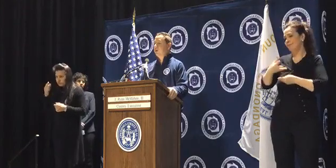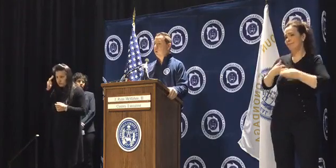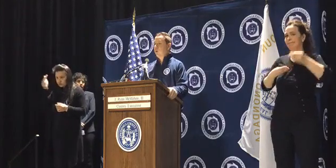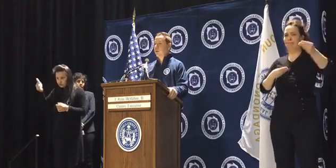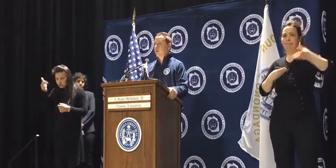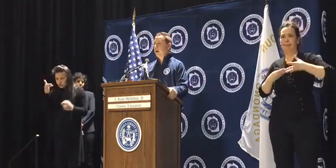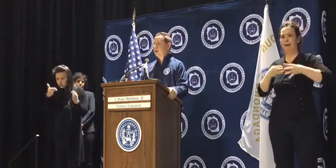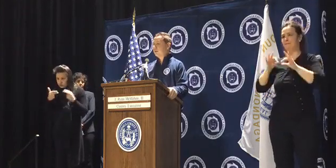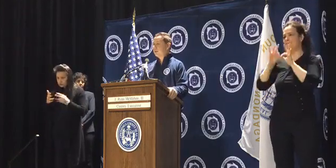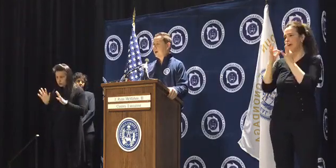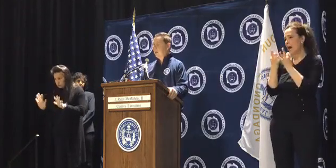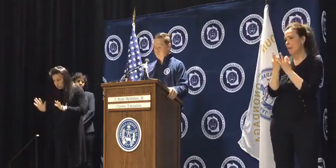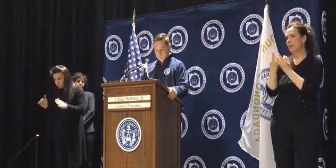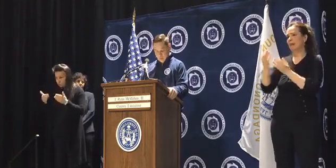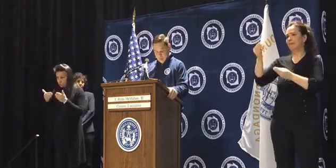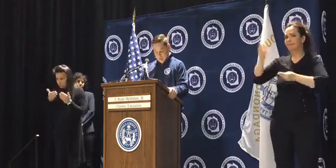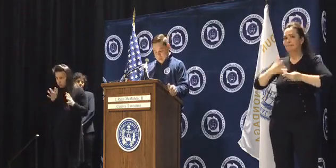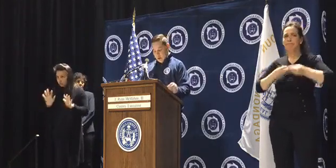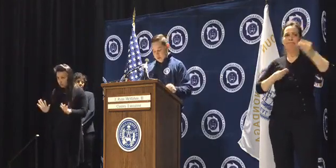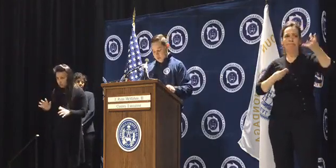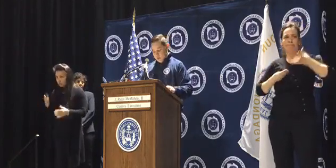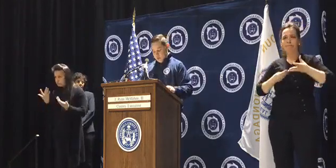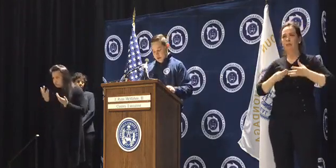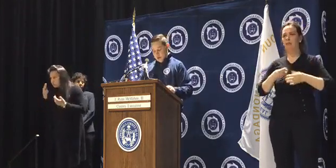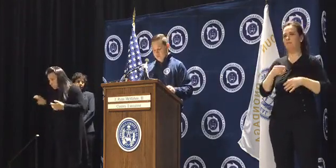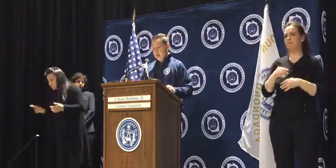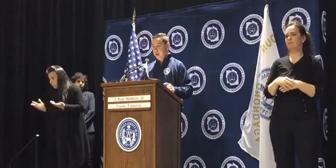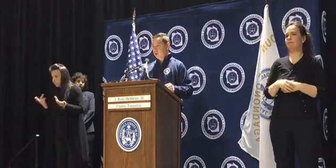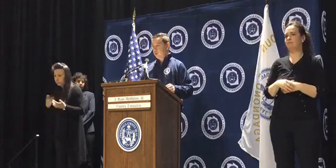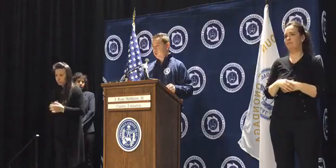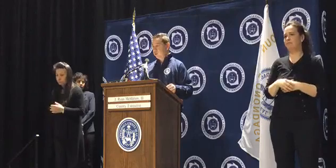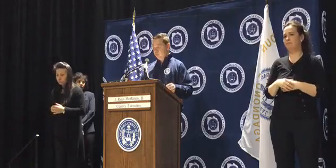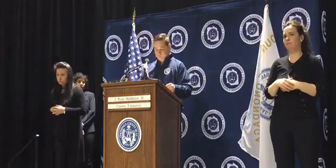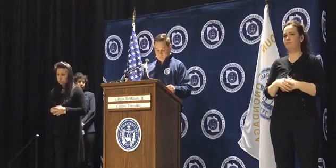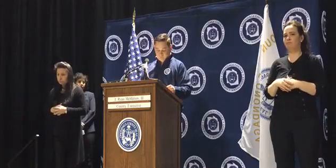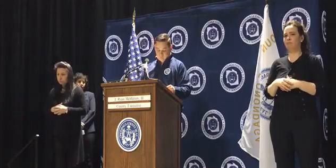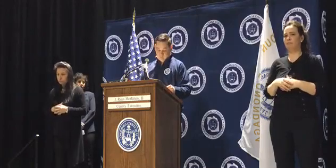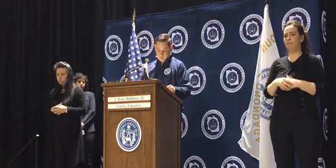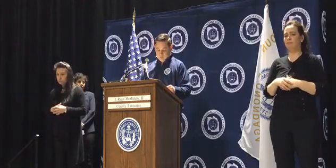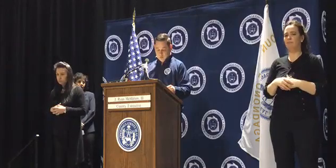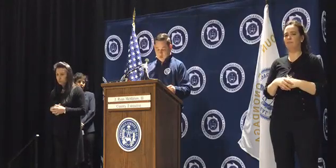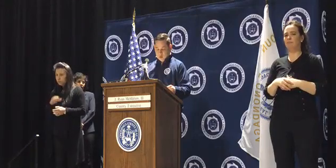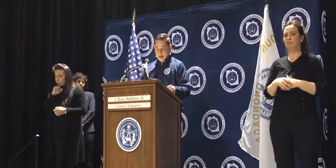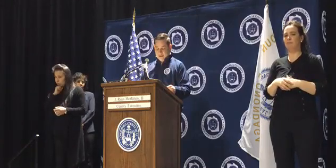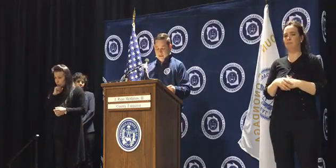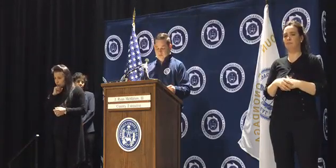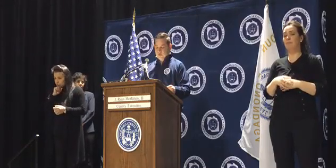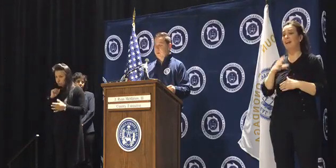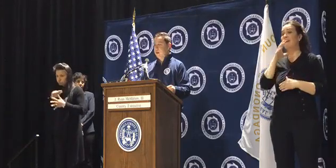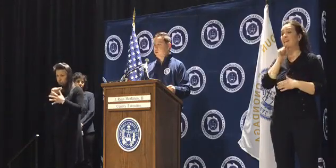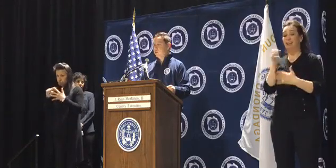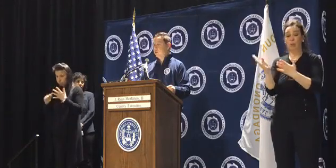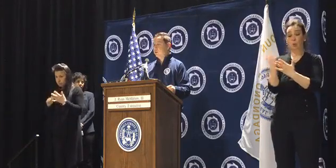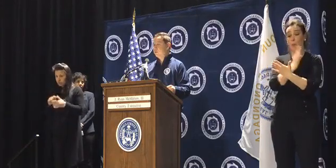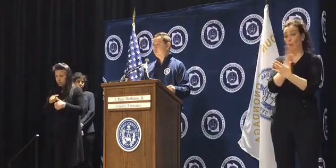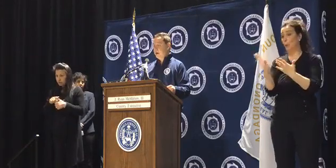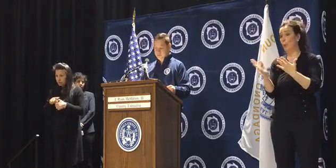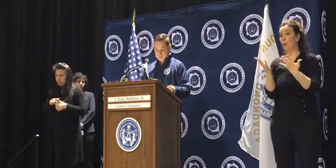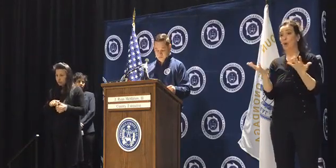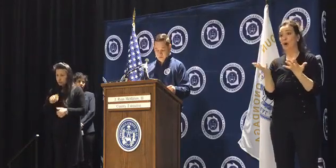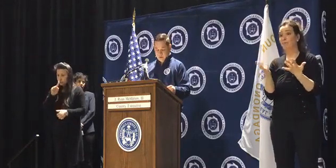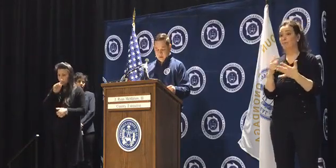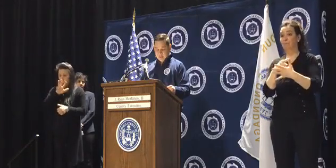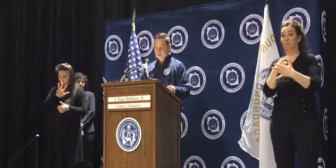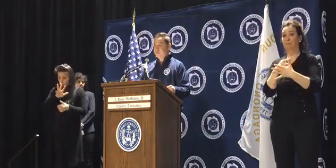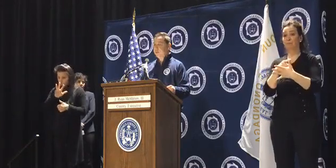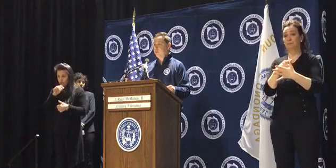are ongoing at this time. I'll give you a breakout of the ages. First, there are 19 females who've tested